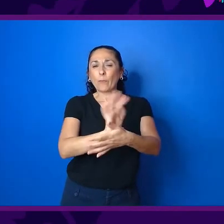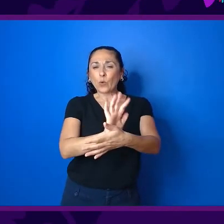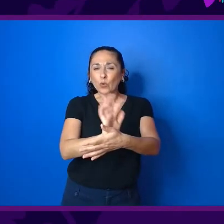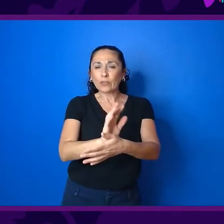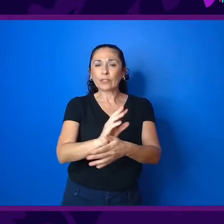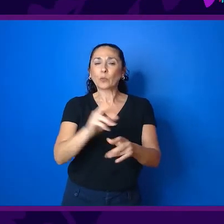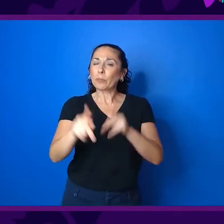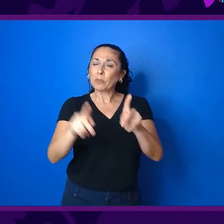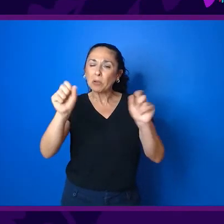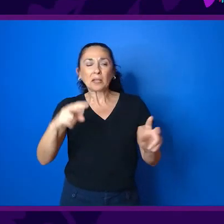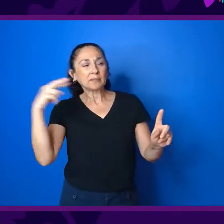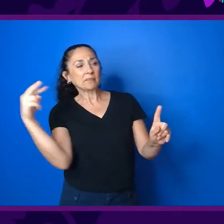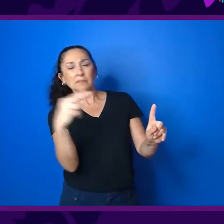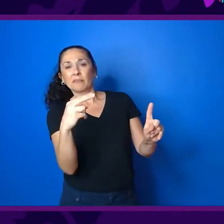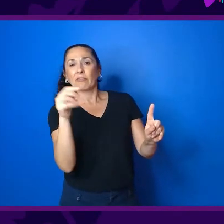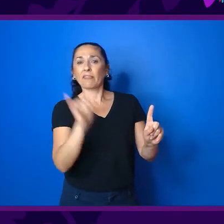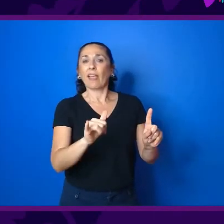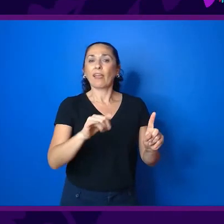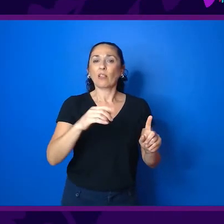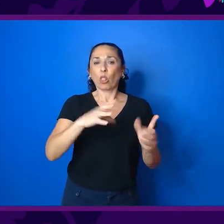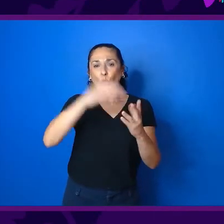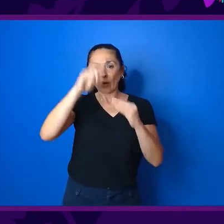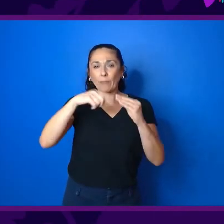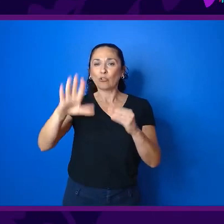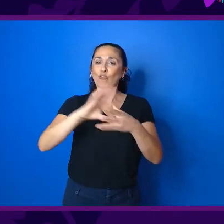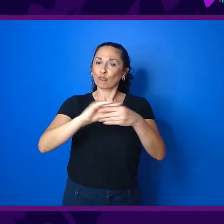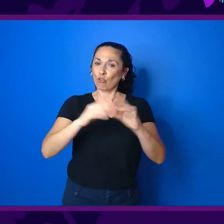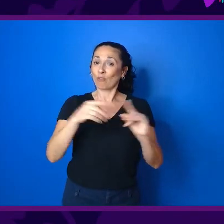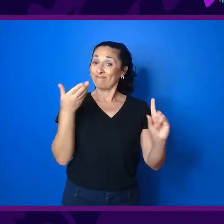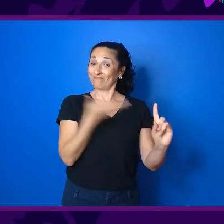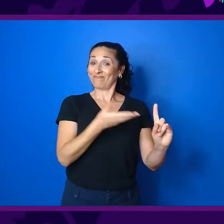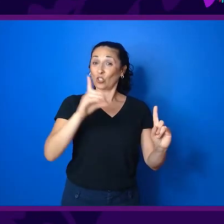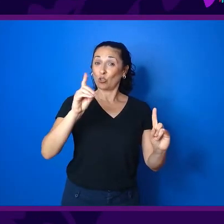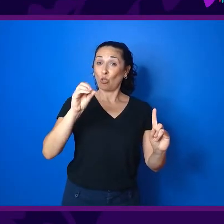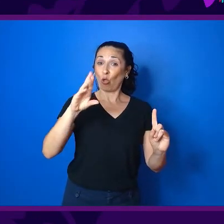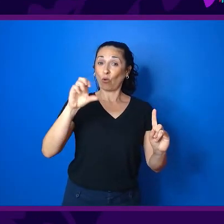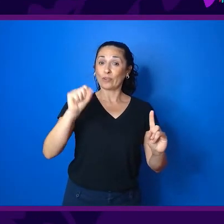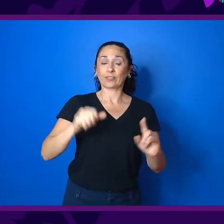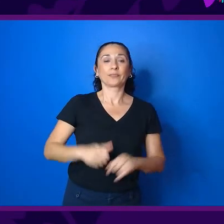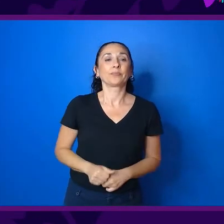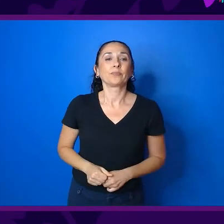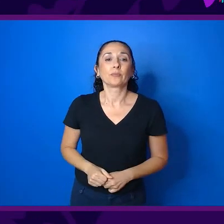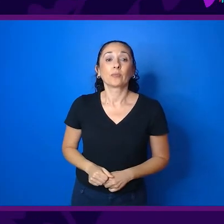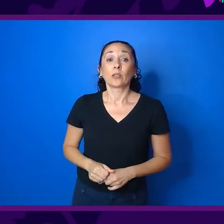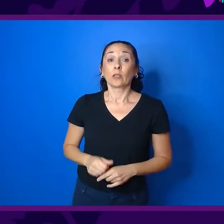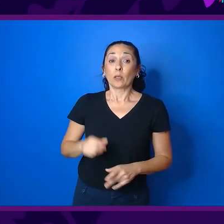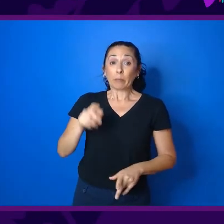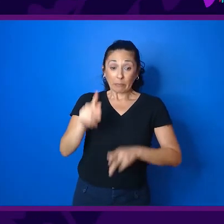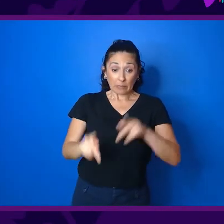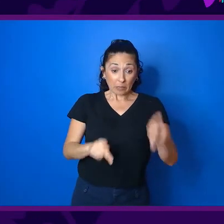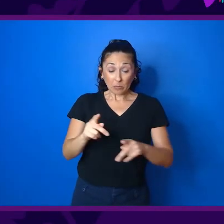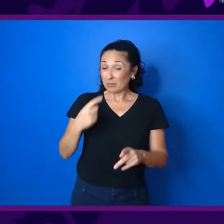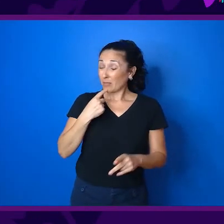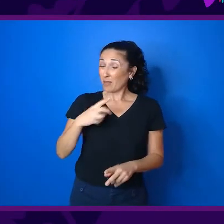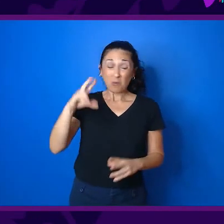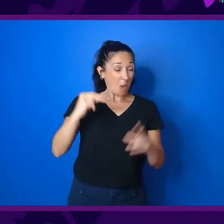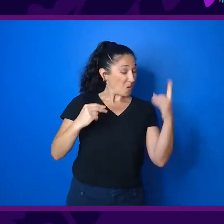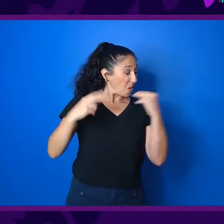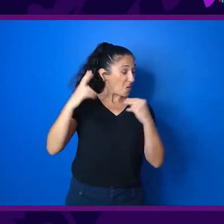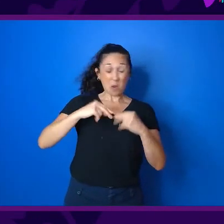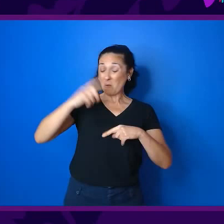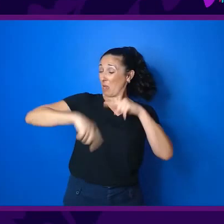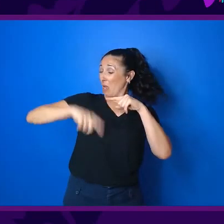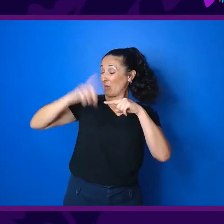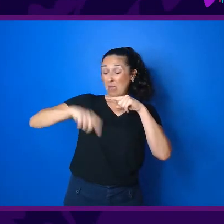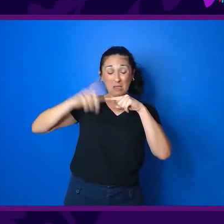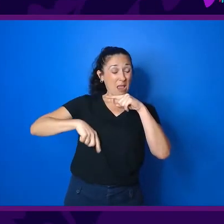is and what your story is about. Everybody, Dolores. When people in Arizona they told me, no, Dolores, no se puede. You can't do this